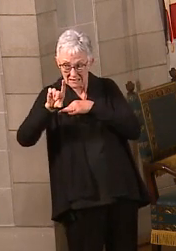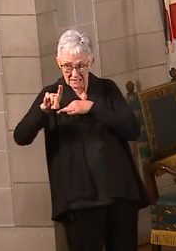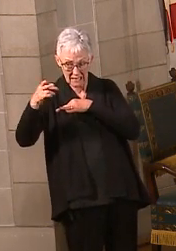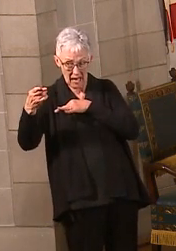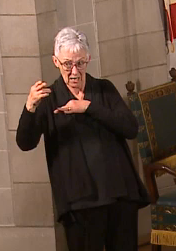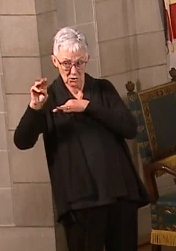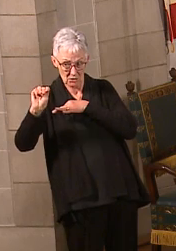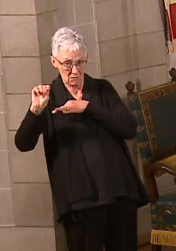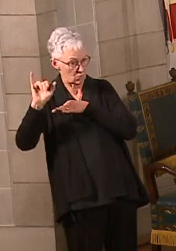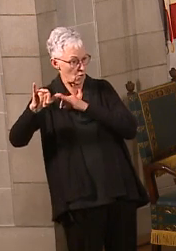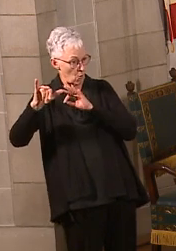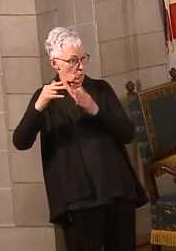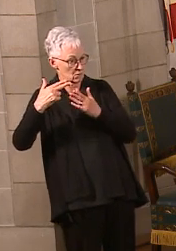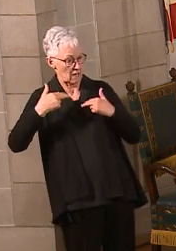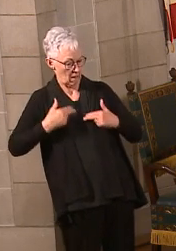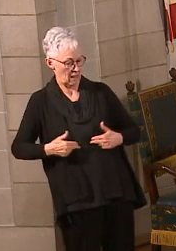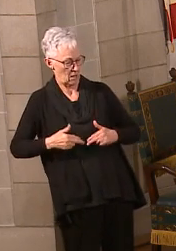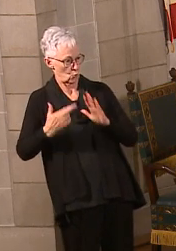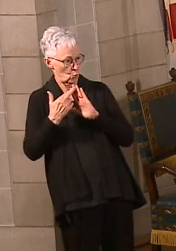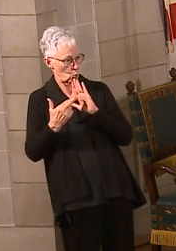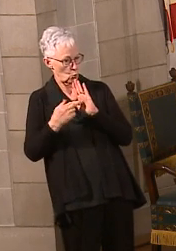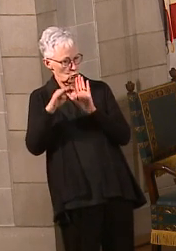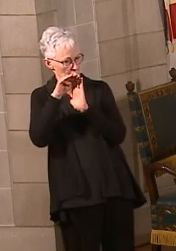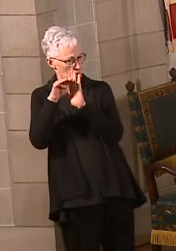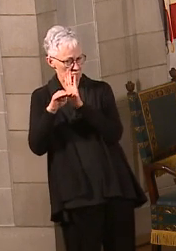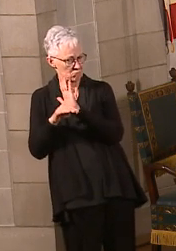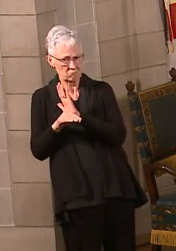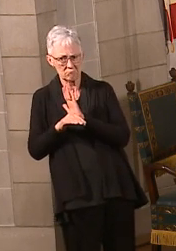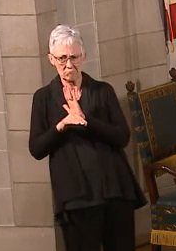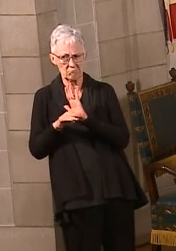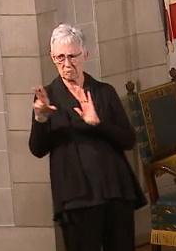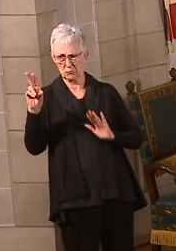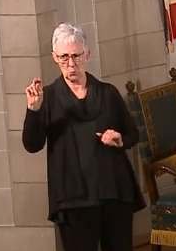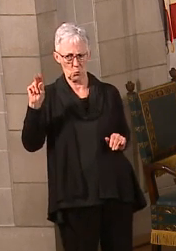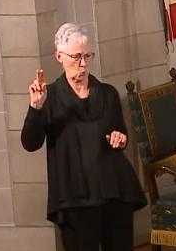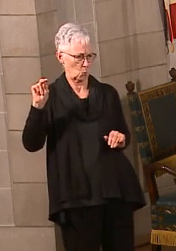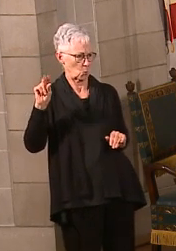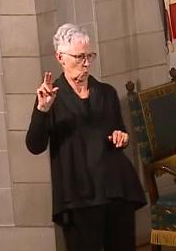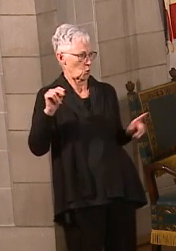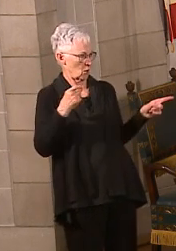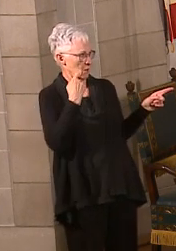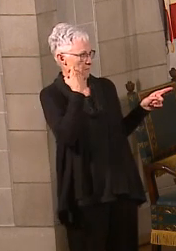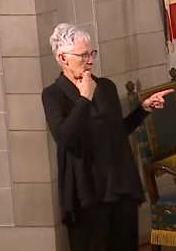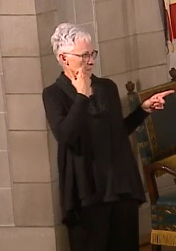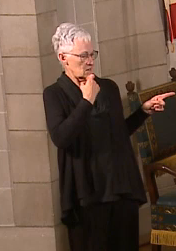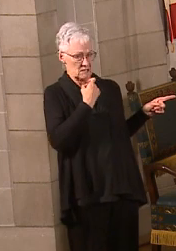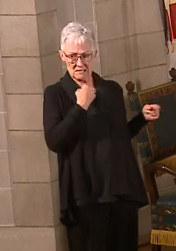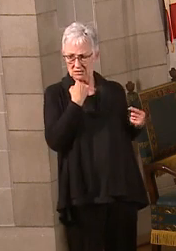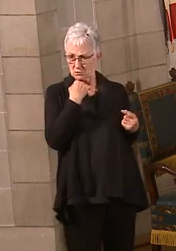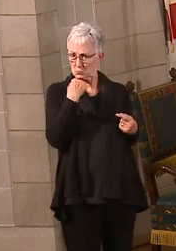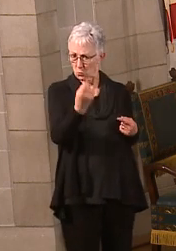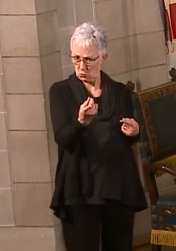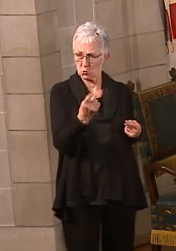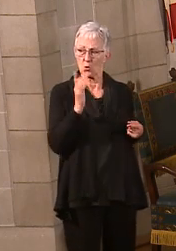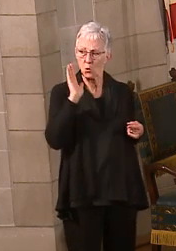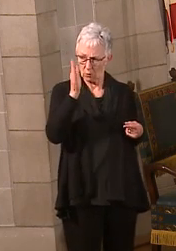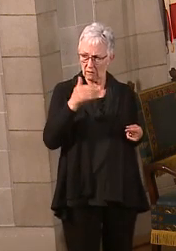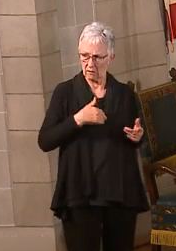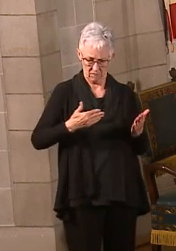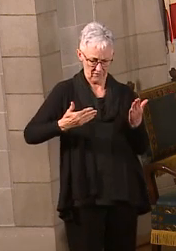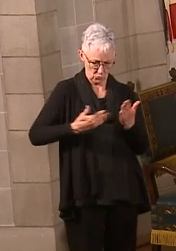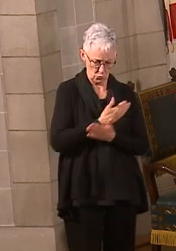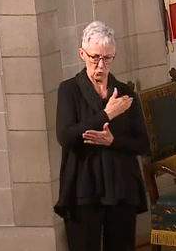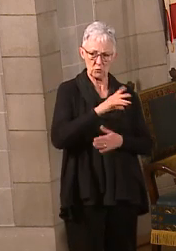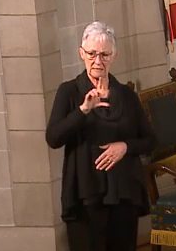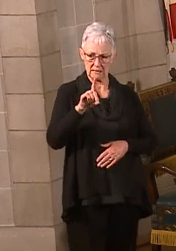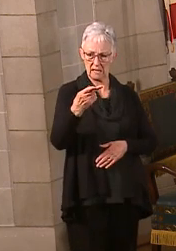we're just issuing another DHM that actually goes beyond our previous DHMs as well. So the